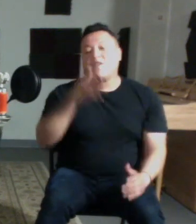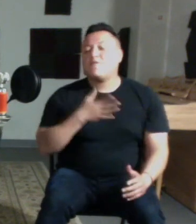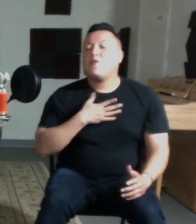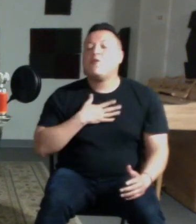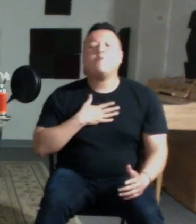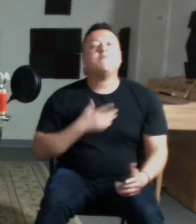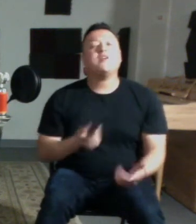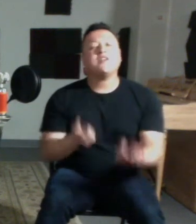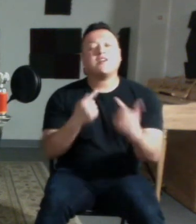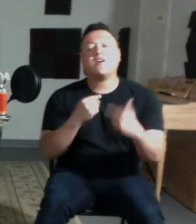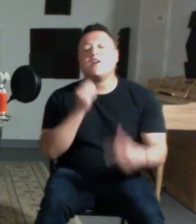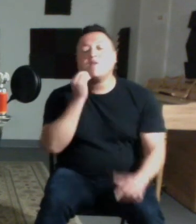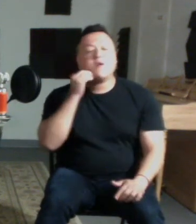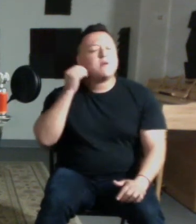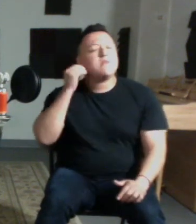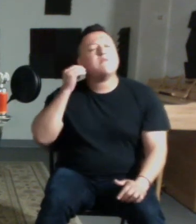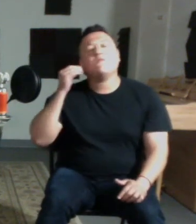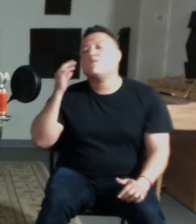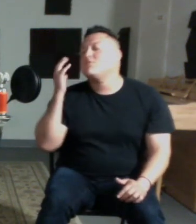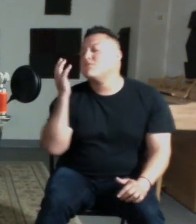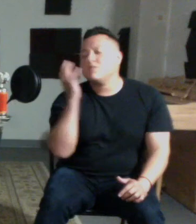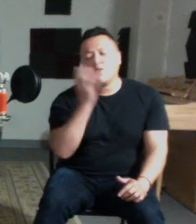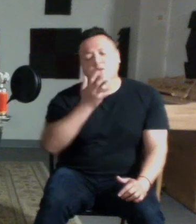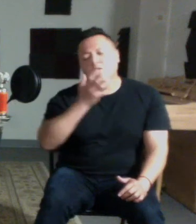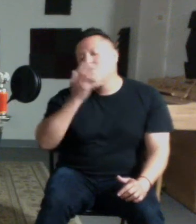Wait for me to come